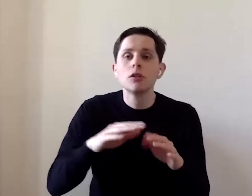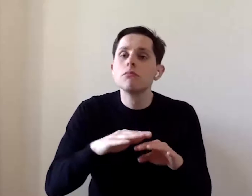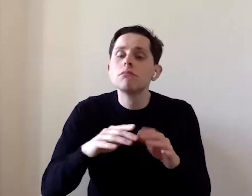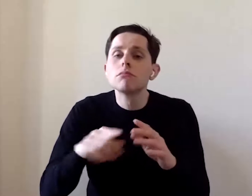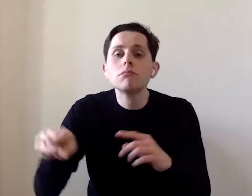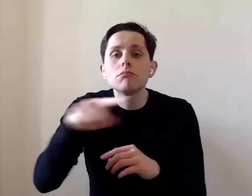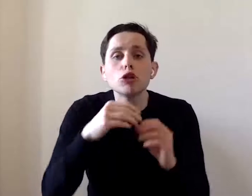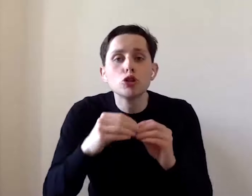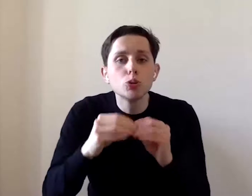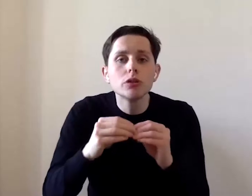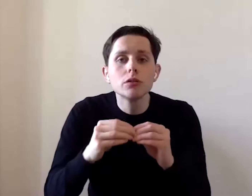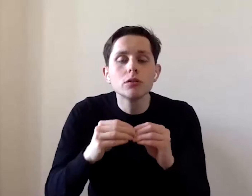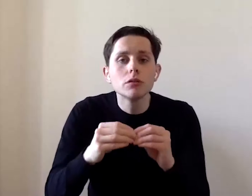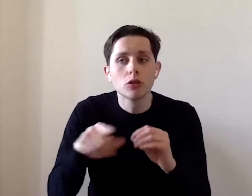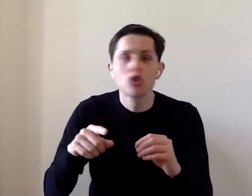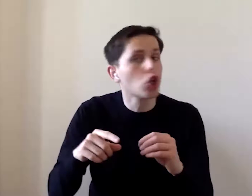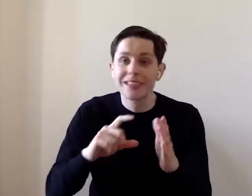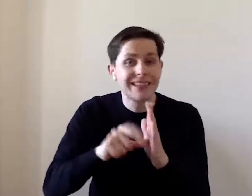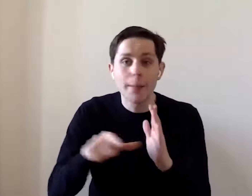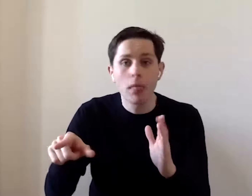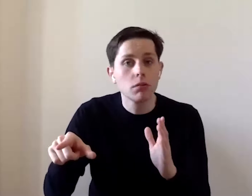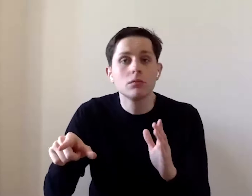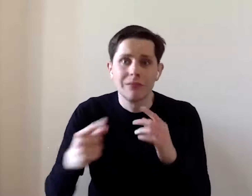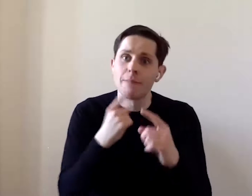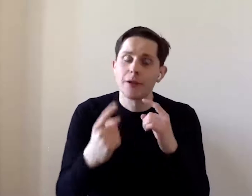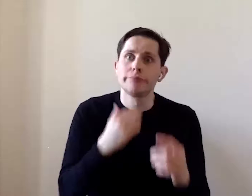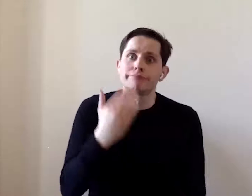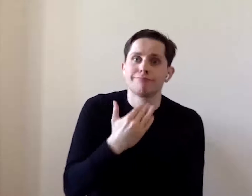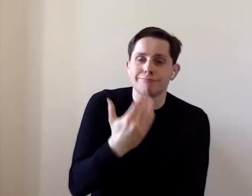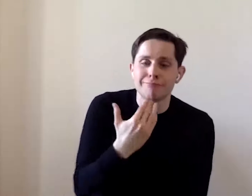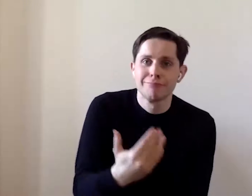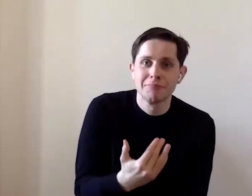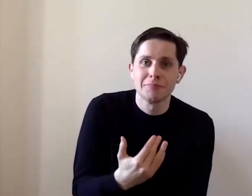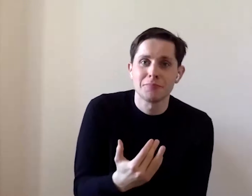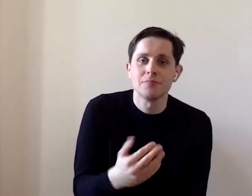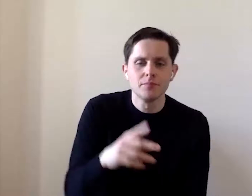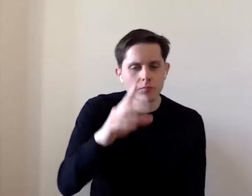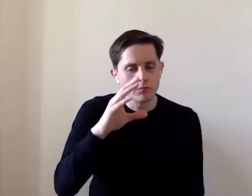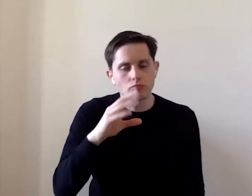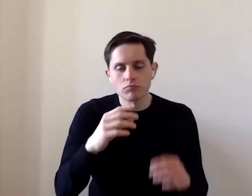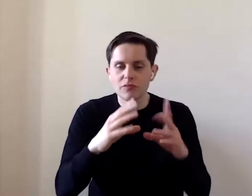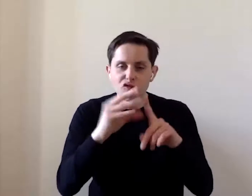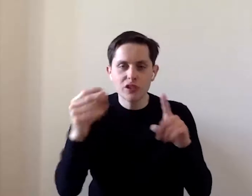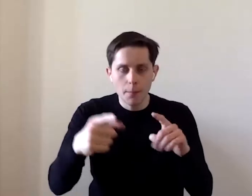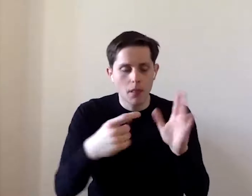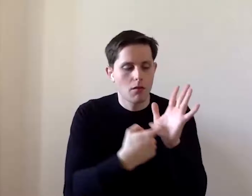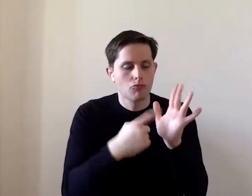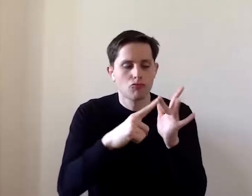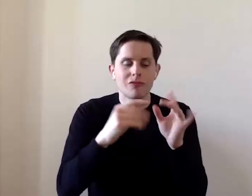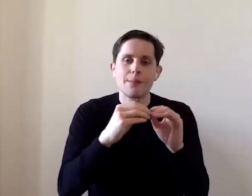where the information is for non-disabled students wanting to get into architecture, to see where the responsibility is.